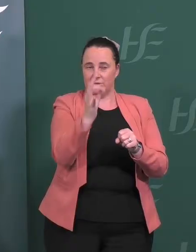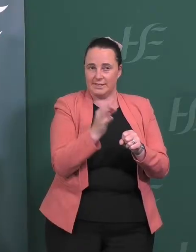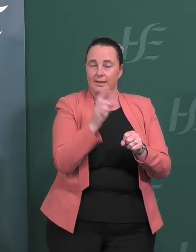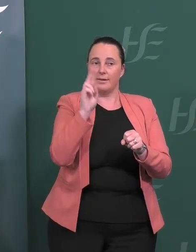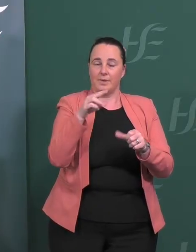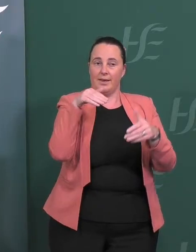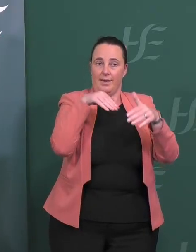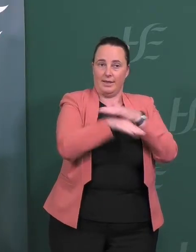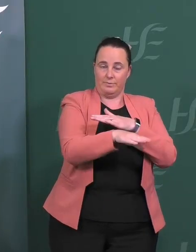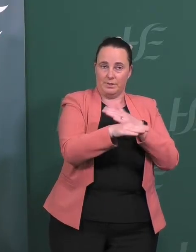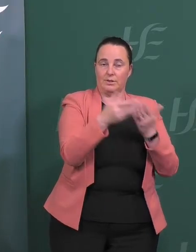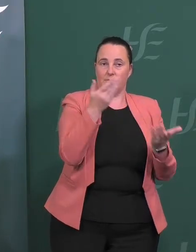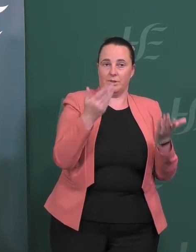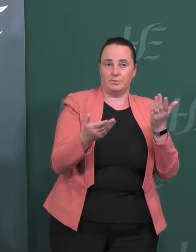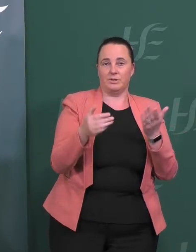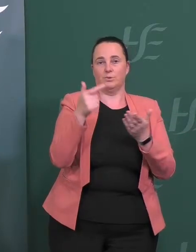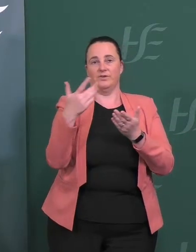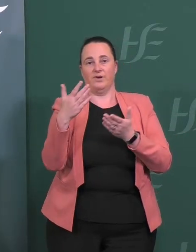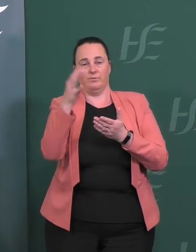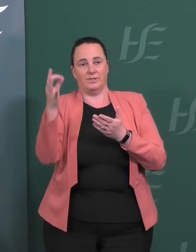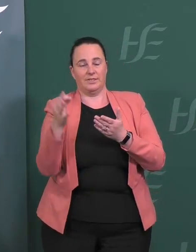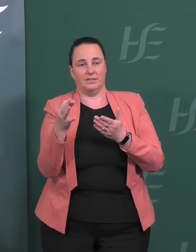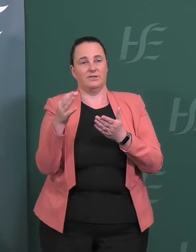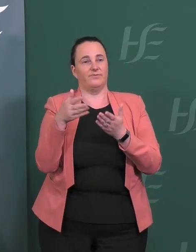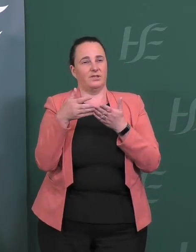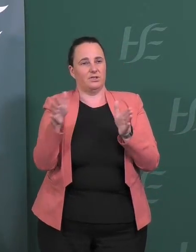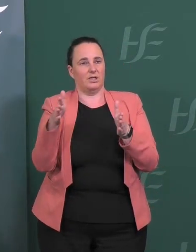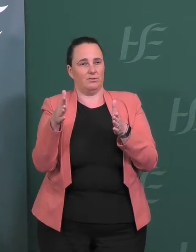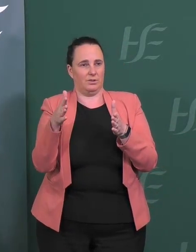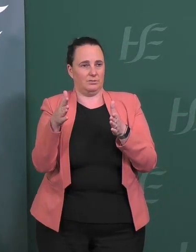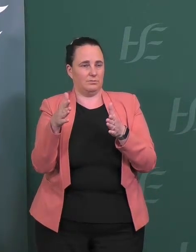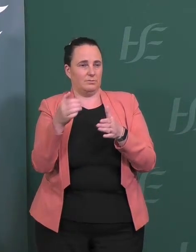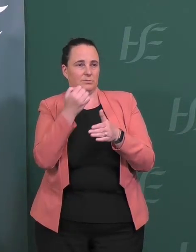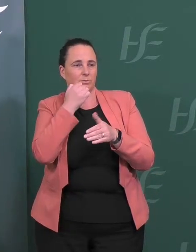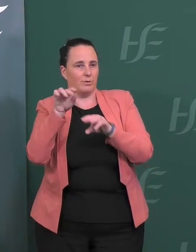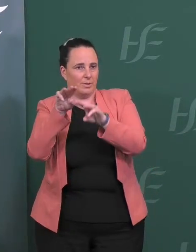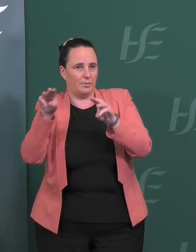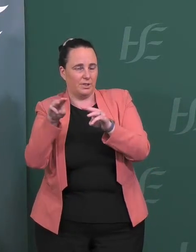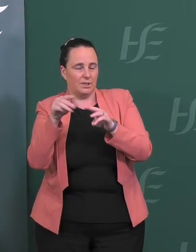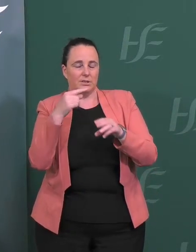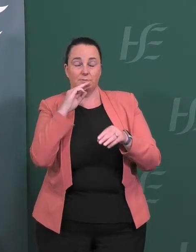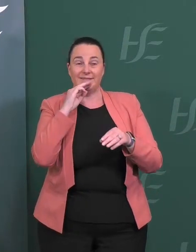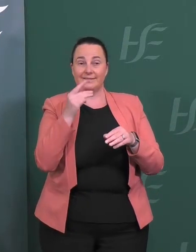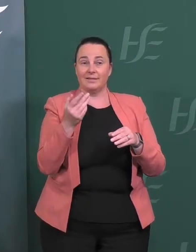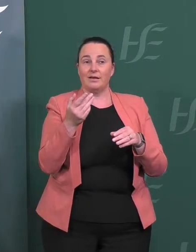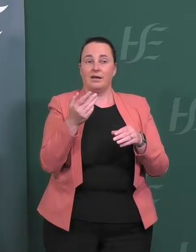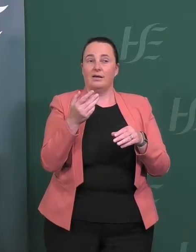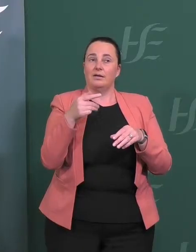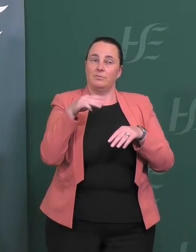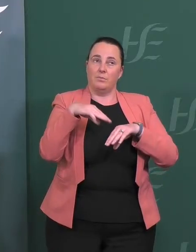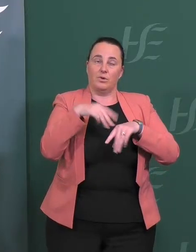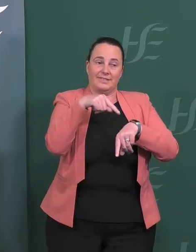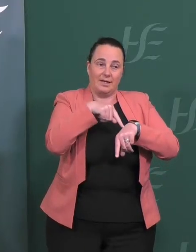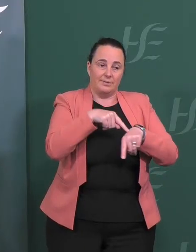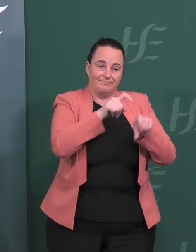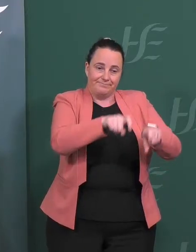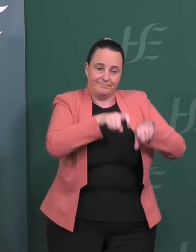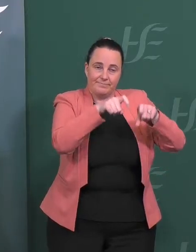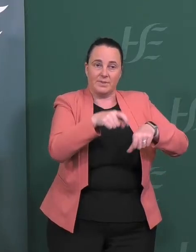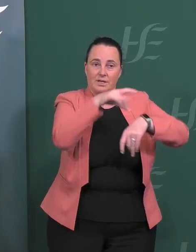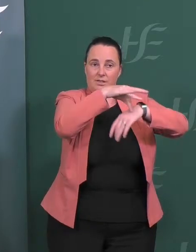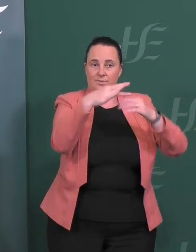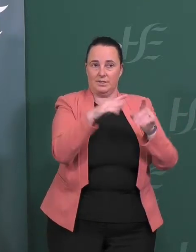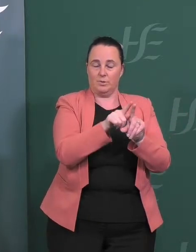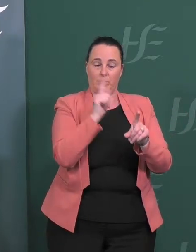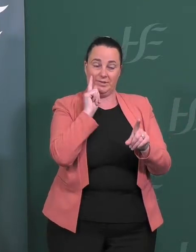be admitted by comparison with about 25% of general population. And that they do have a much longer length of stay, and that's what we're